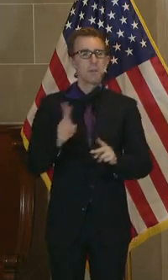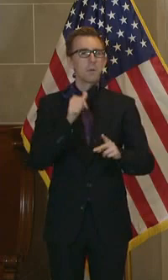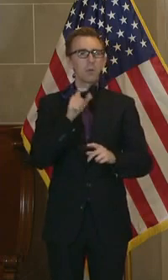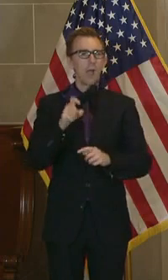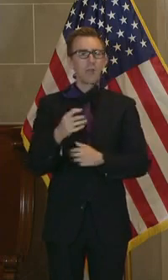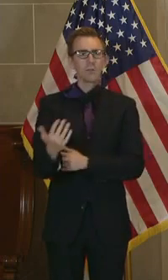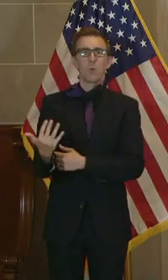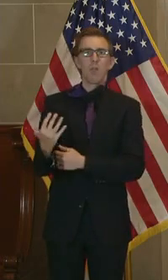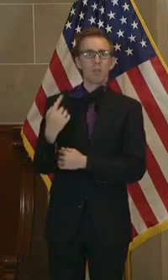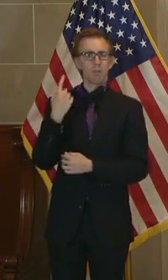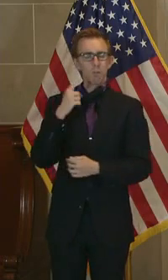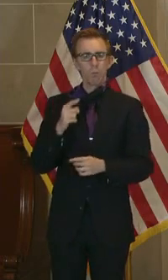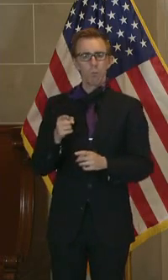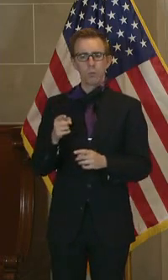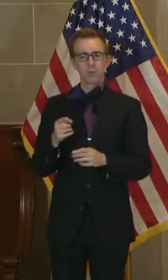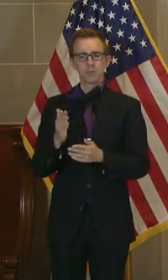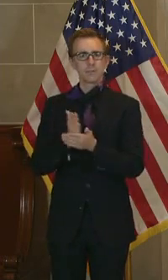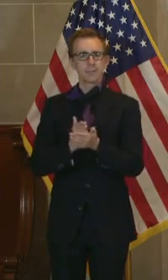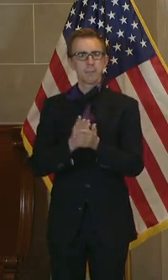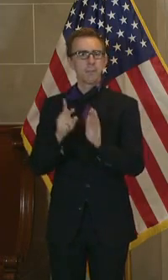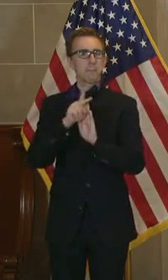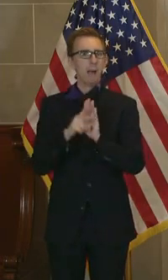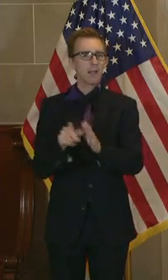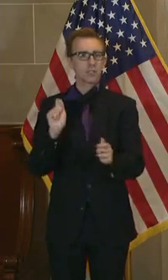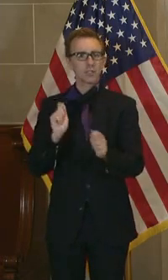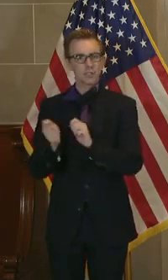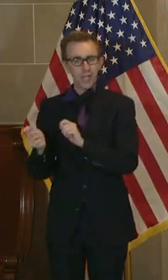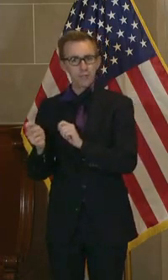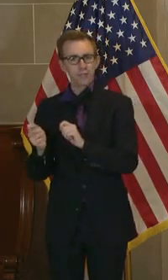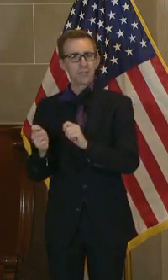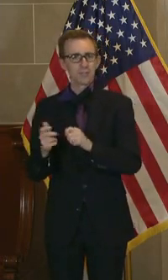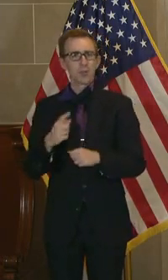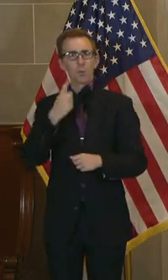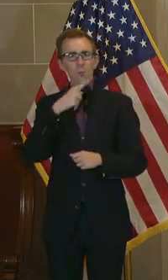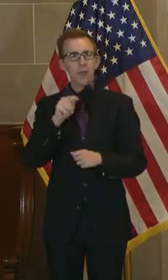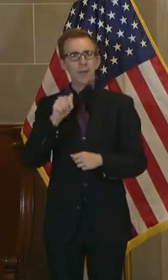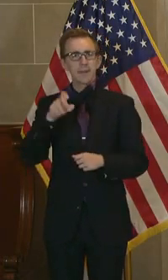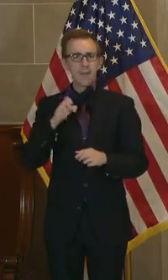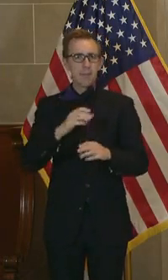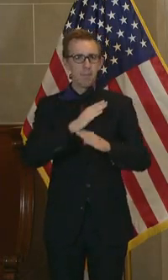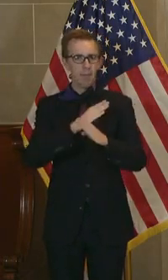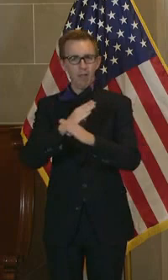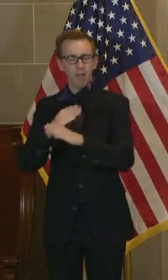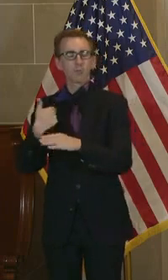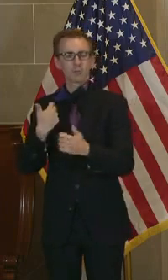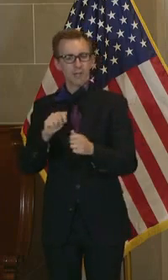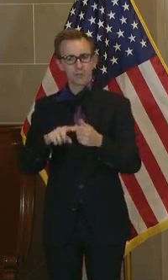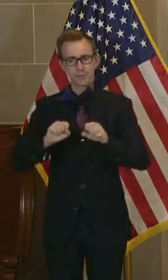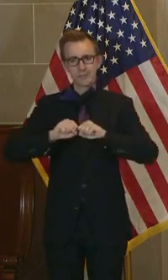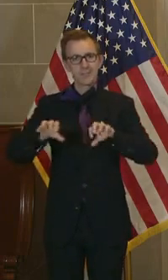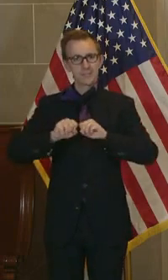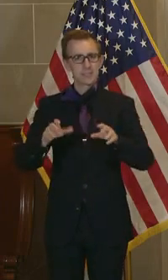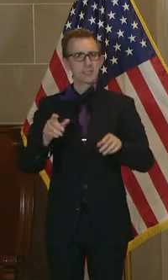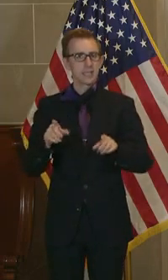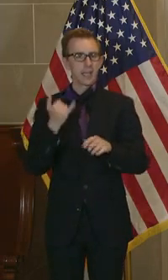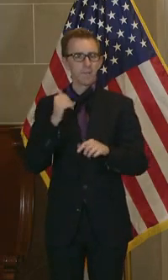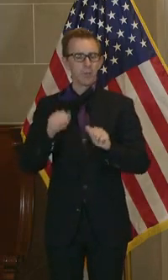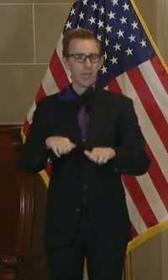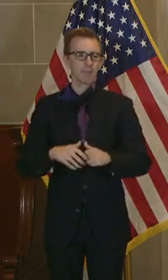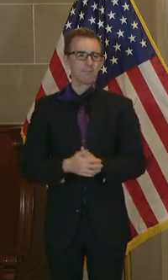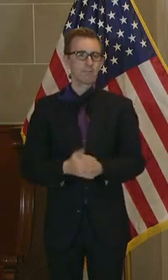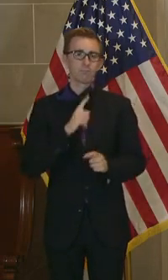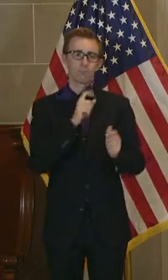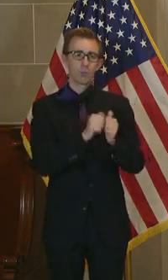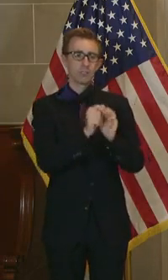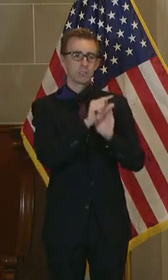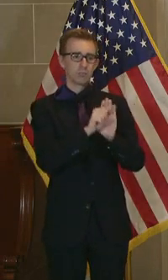wait for some bureaucratic chain where they call and it has been. And so, again, was talking to Springfield this morning, and they were